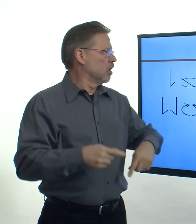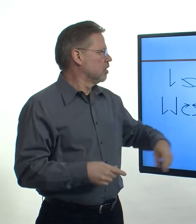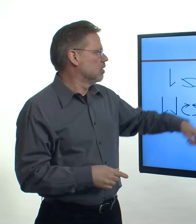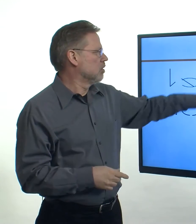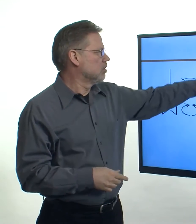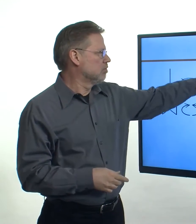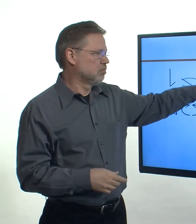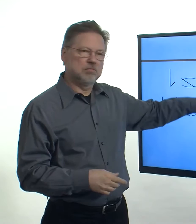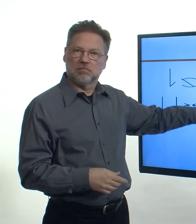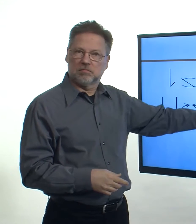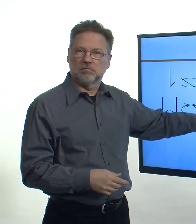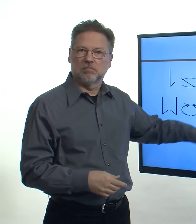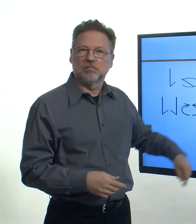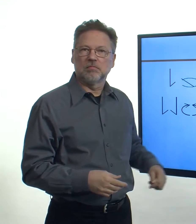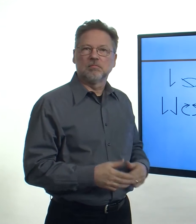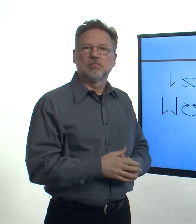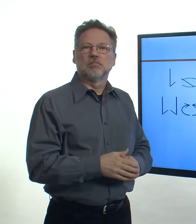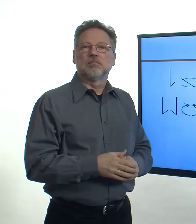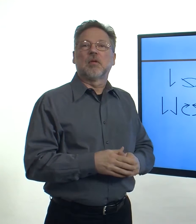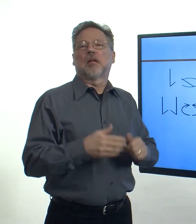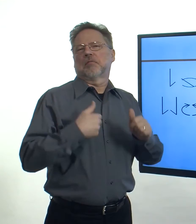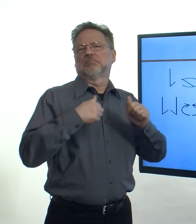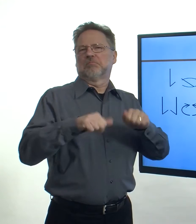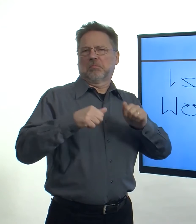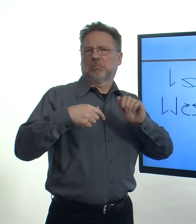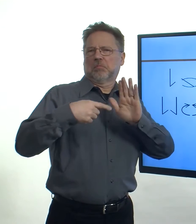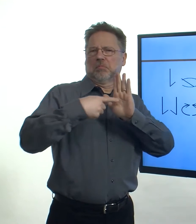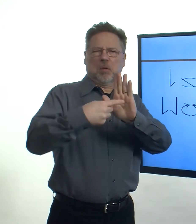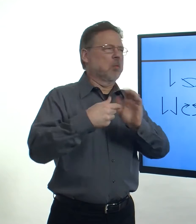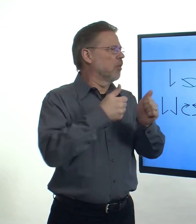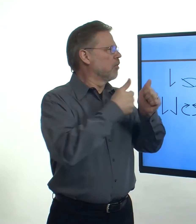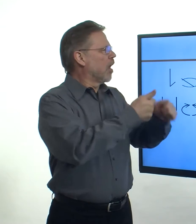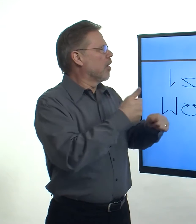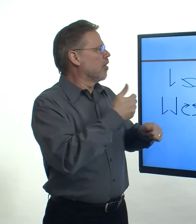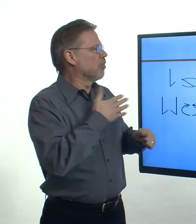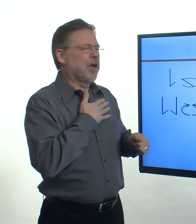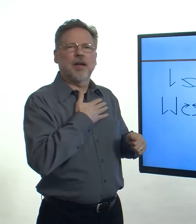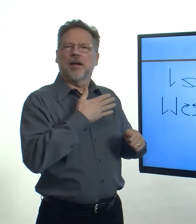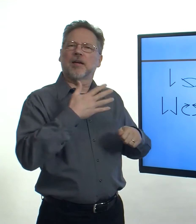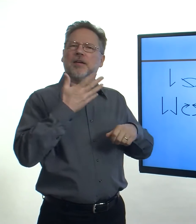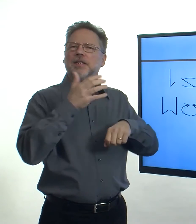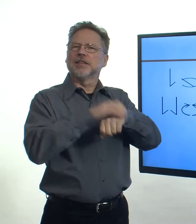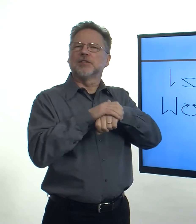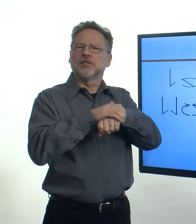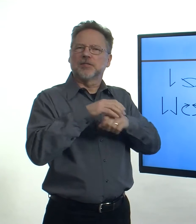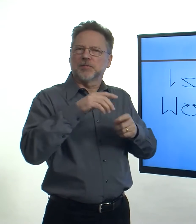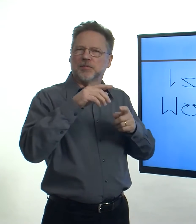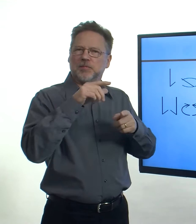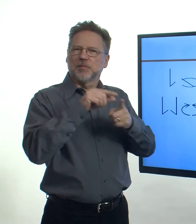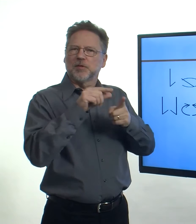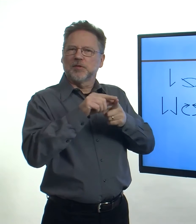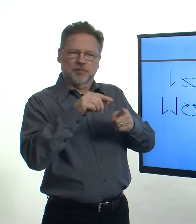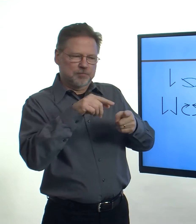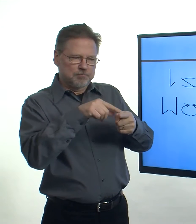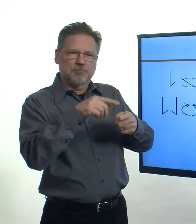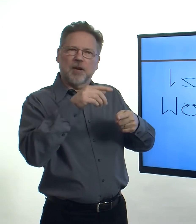I'll show you the two signs listed here. I've also included an English gloss that expresses the same concept for each